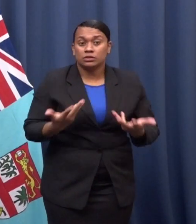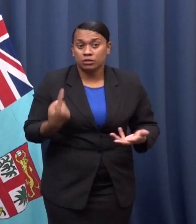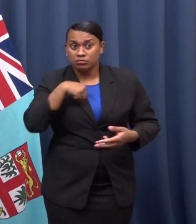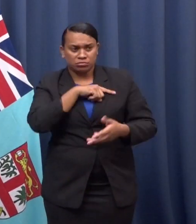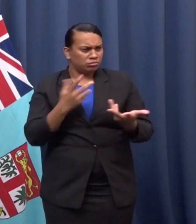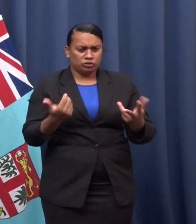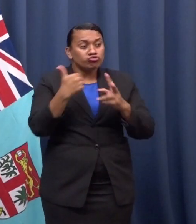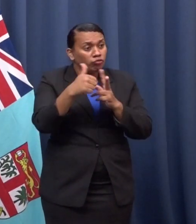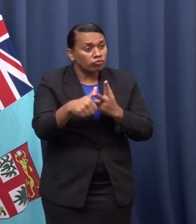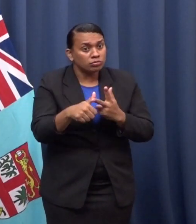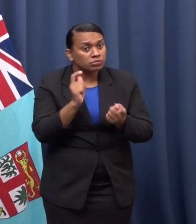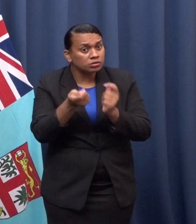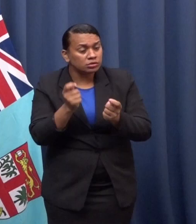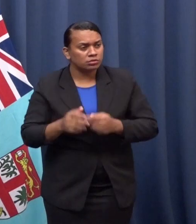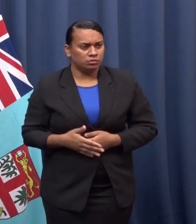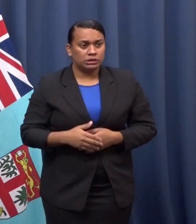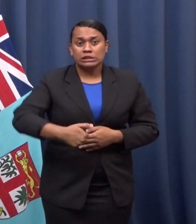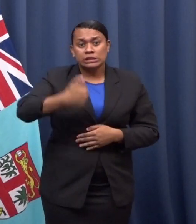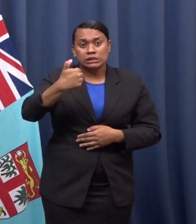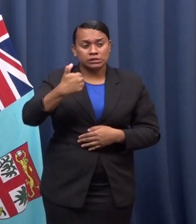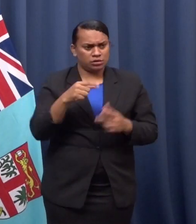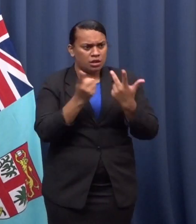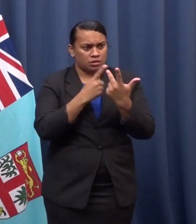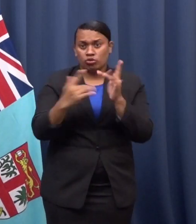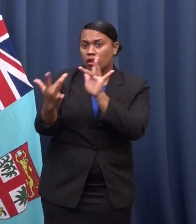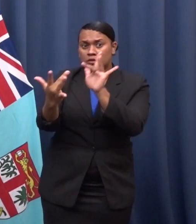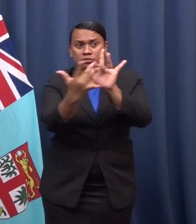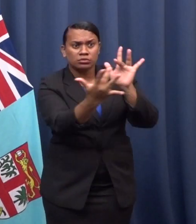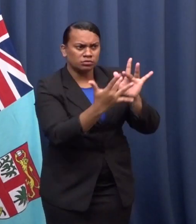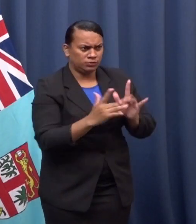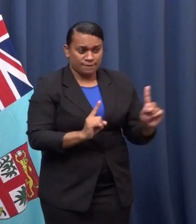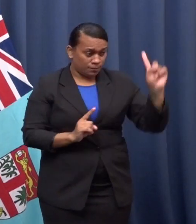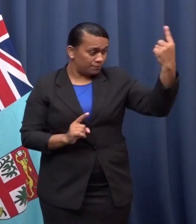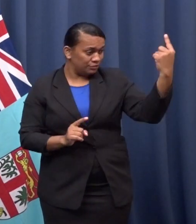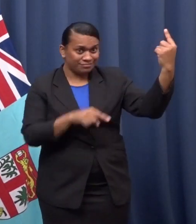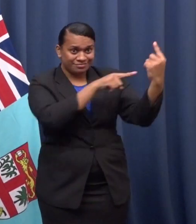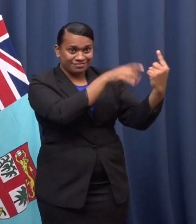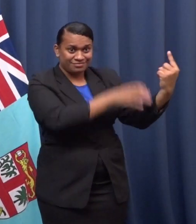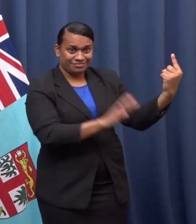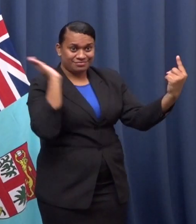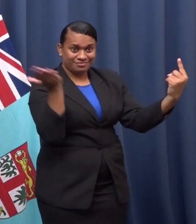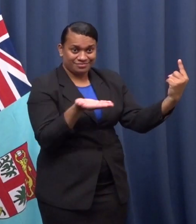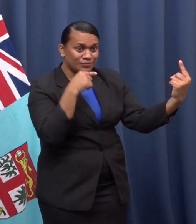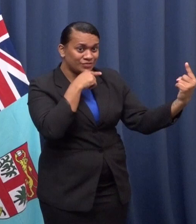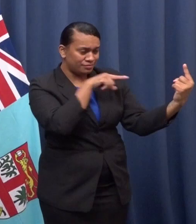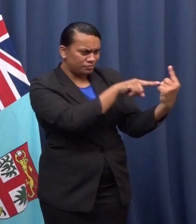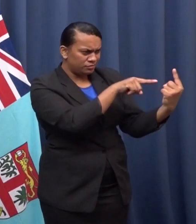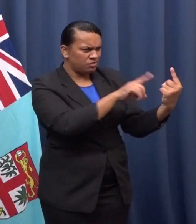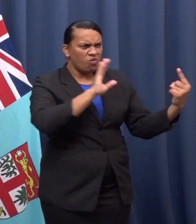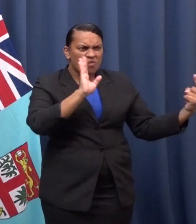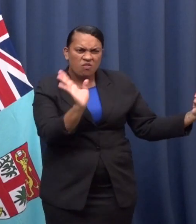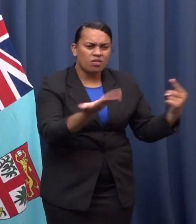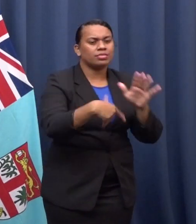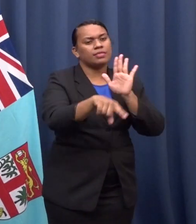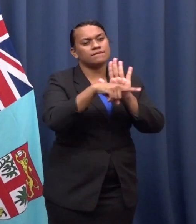tested 6 other contacts of the first case. They've all come out as negative. And